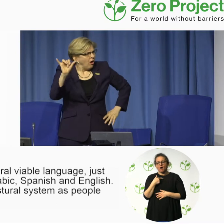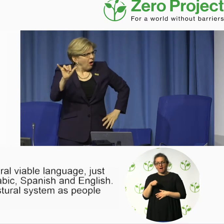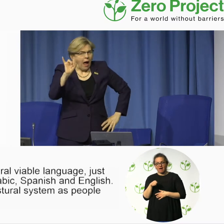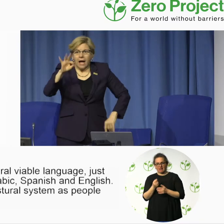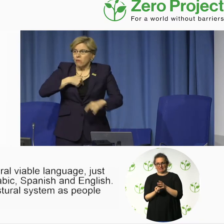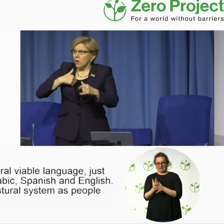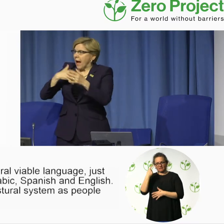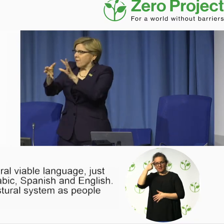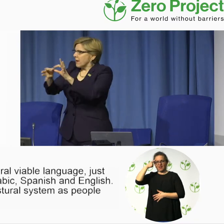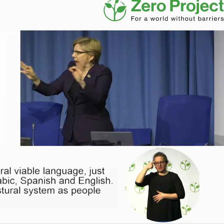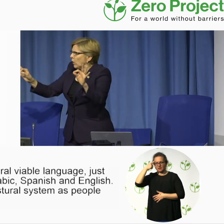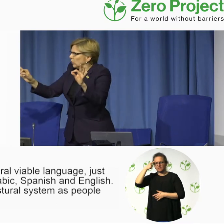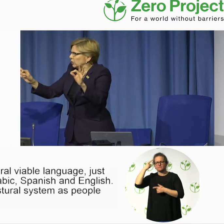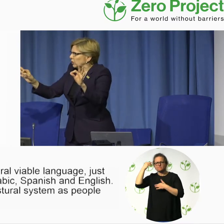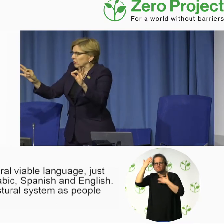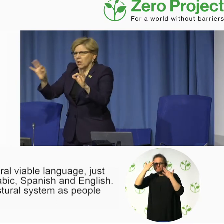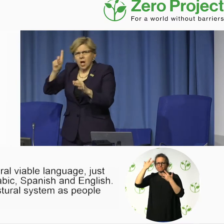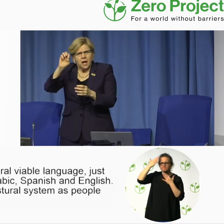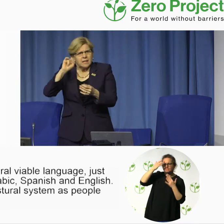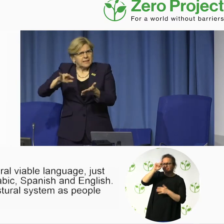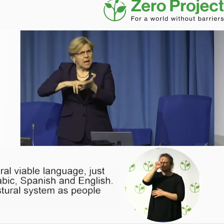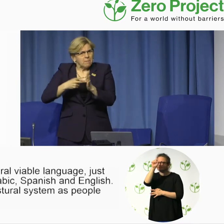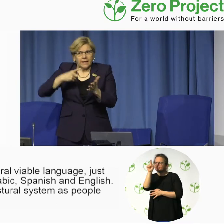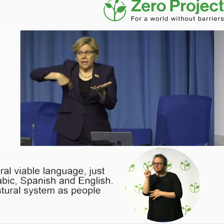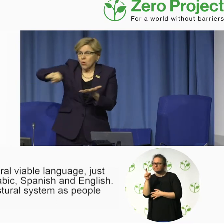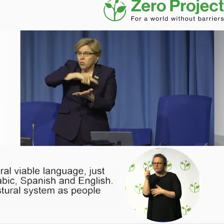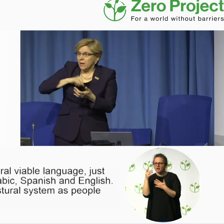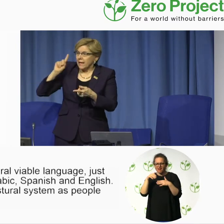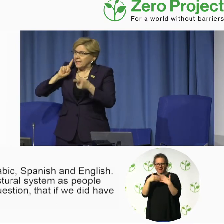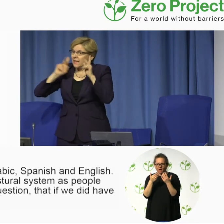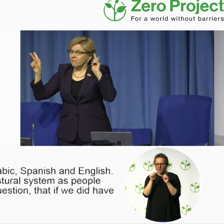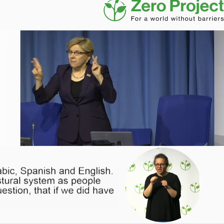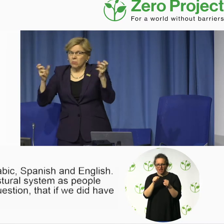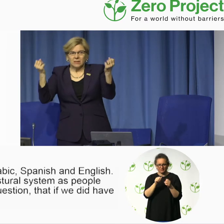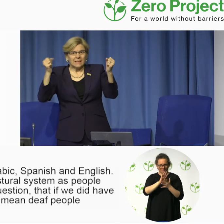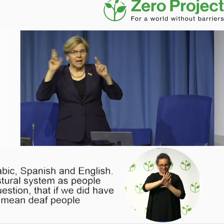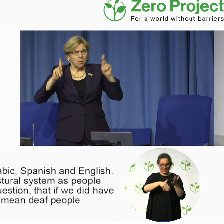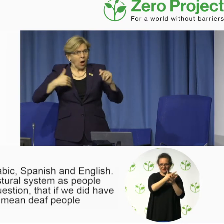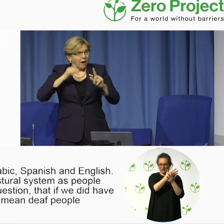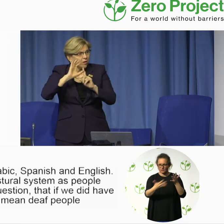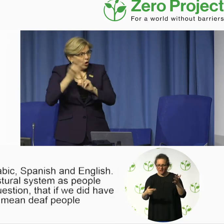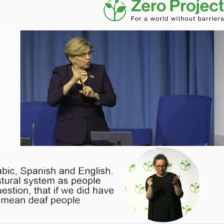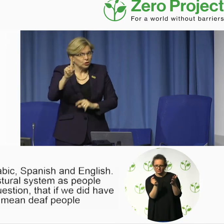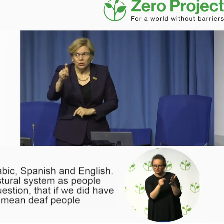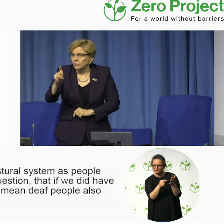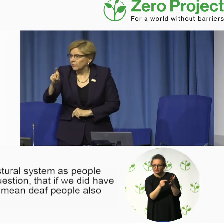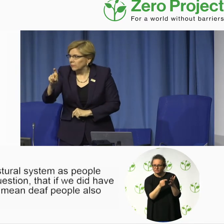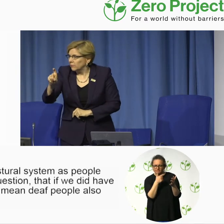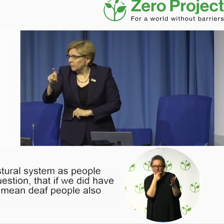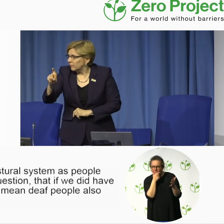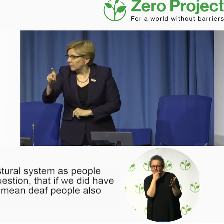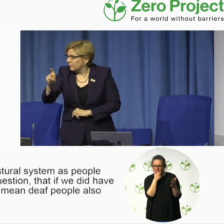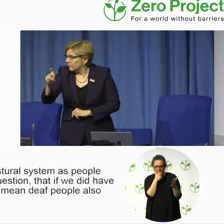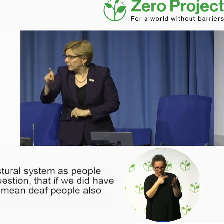So that then led to the next question, that if we do have a language for our community, does that mean that deaf people and signing people